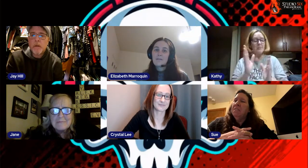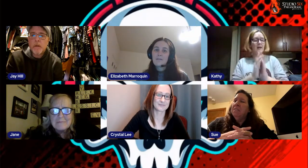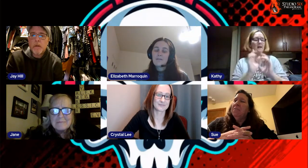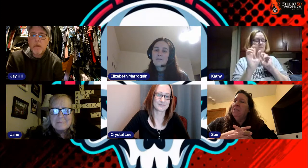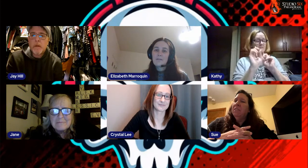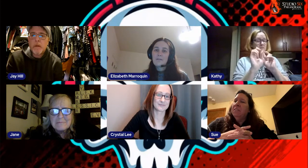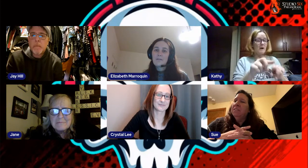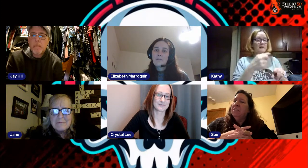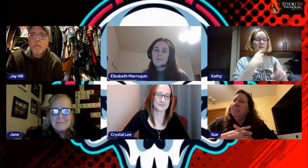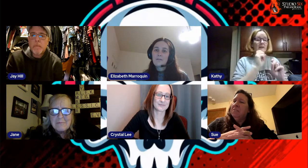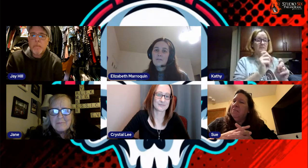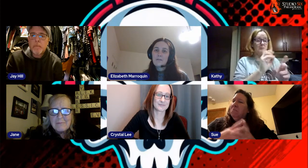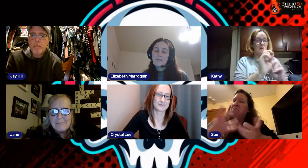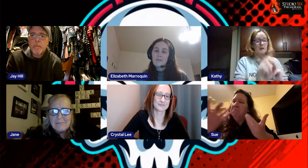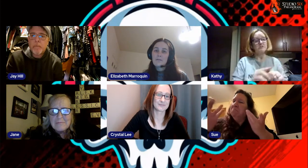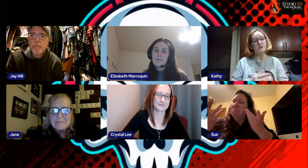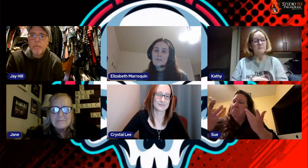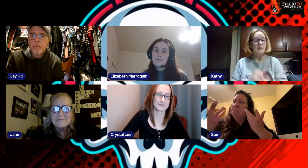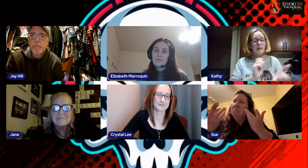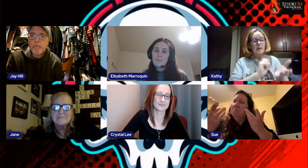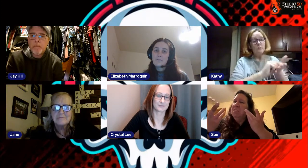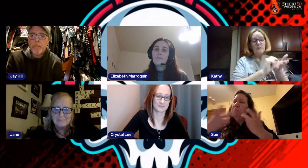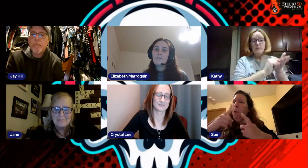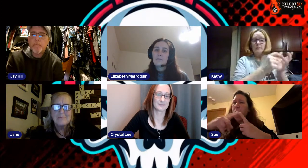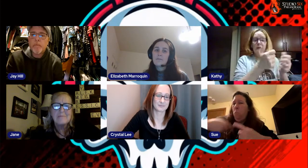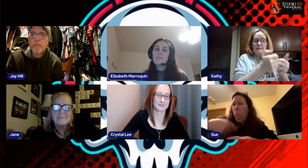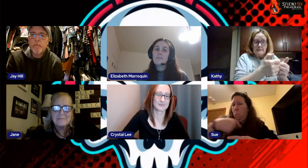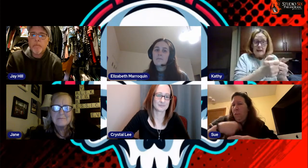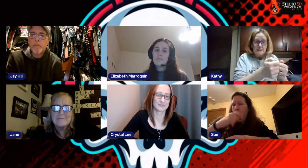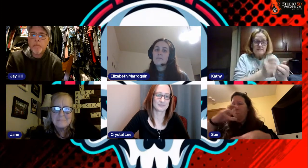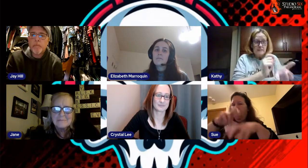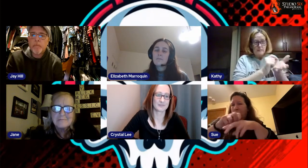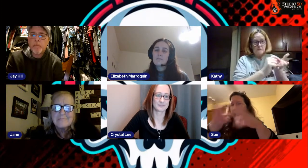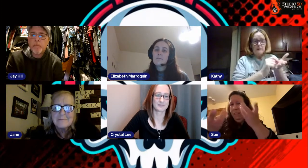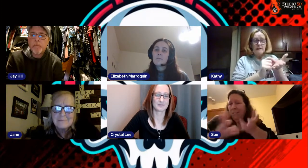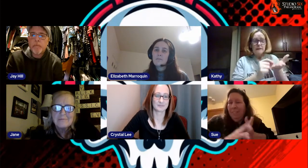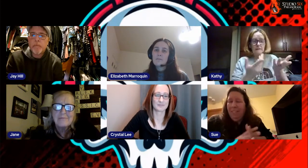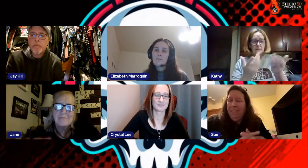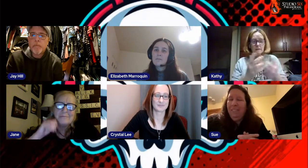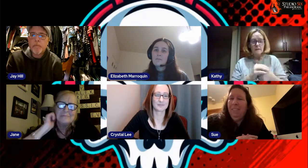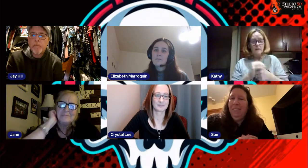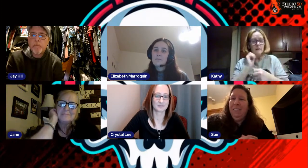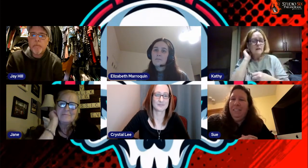them, they respond, give them an answer. But they might text it, they might write it.